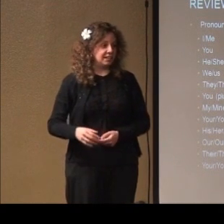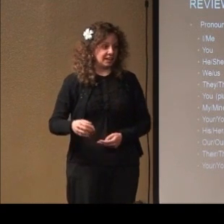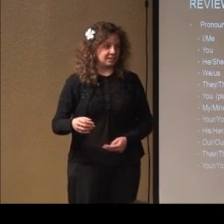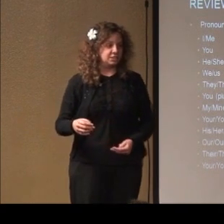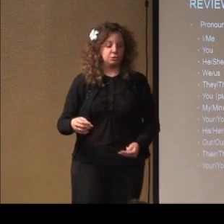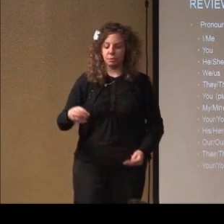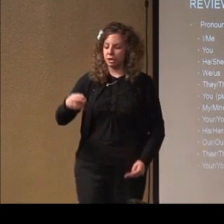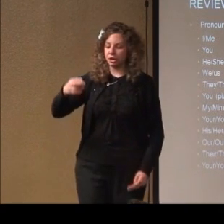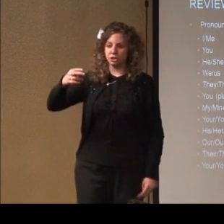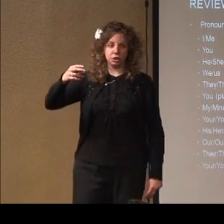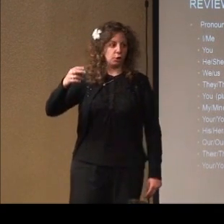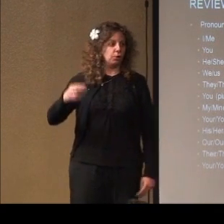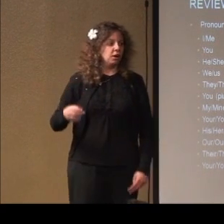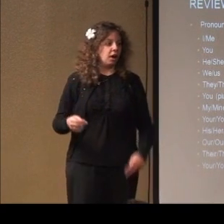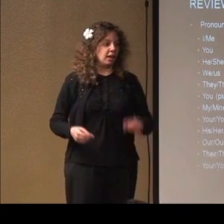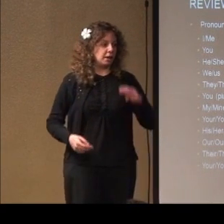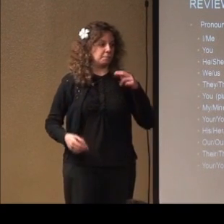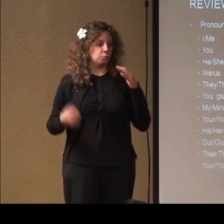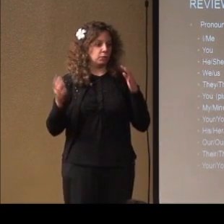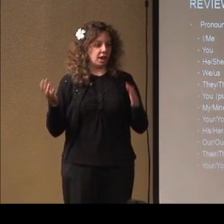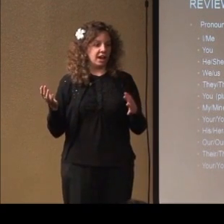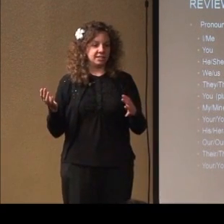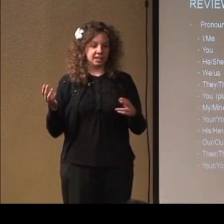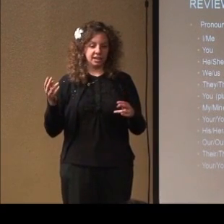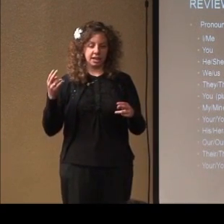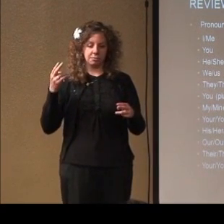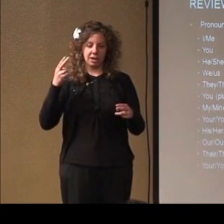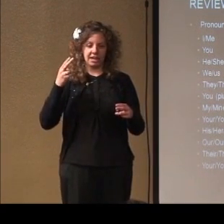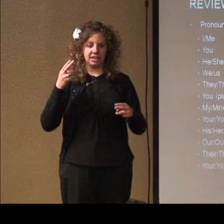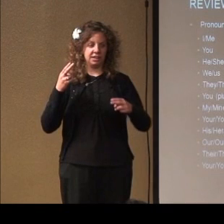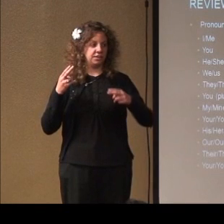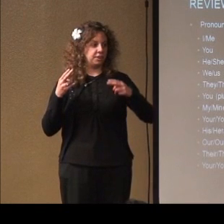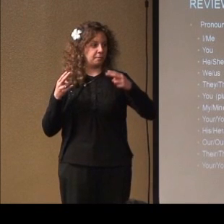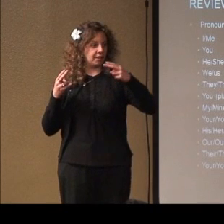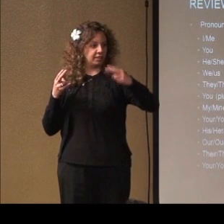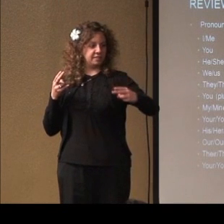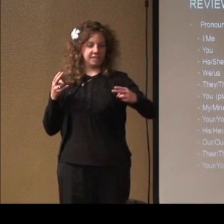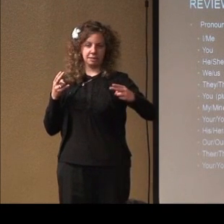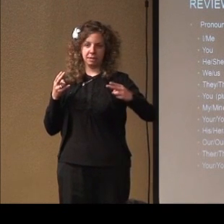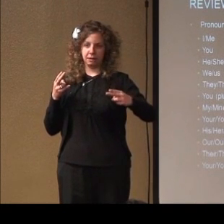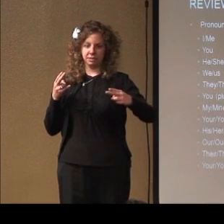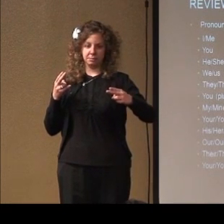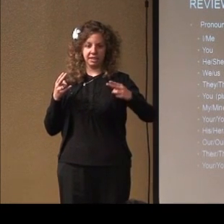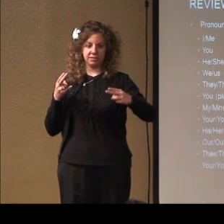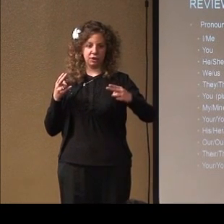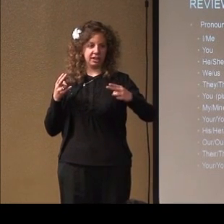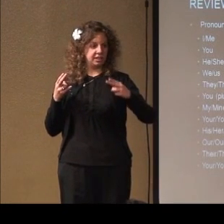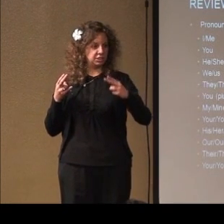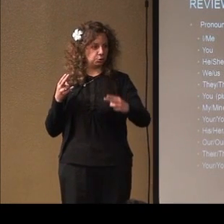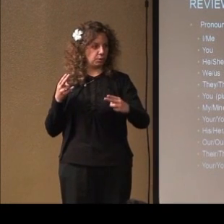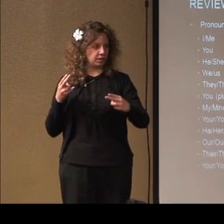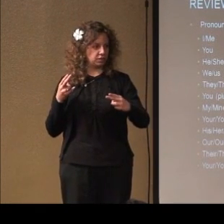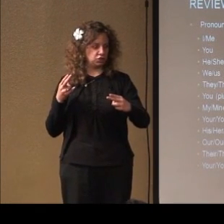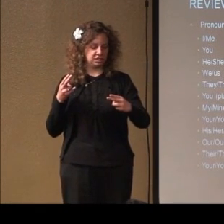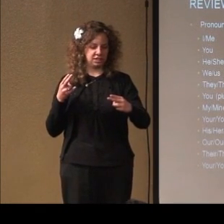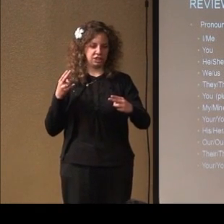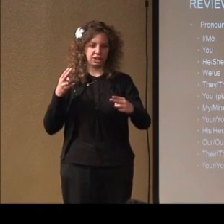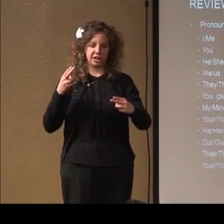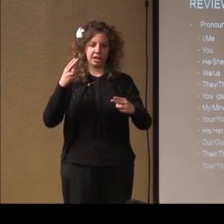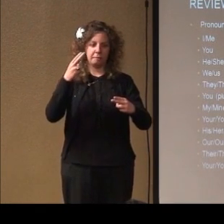Yes, you put your, so when I sign it and I'm right-handed, then my left hand becomes the base for it, and it's the one that's just stationary, and